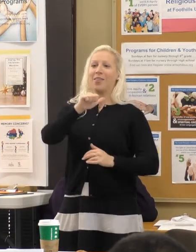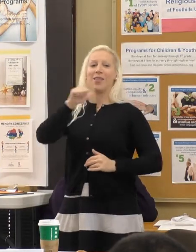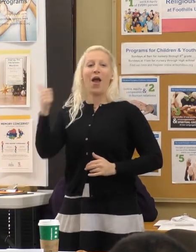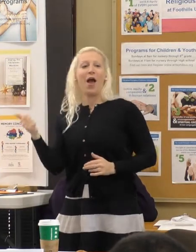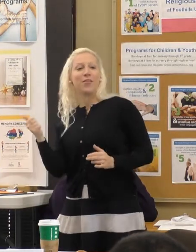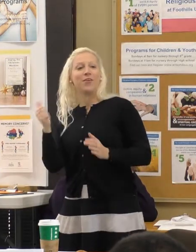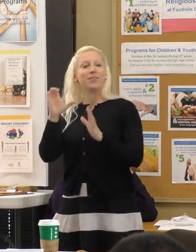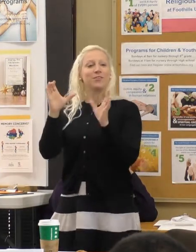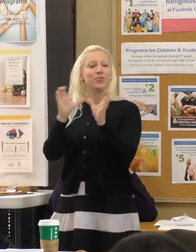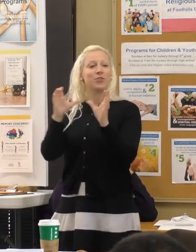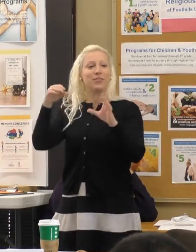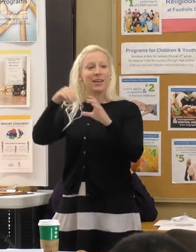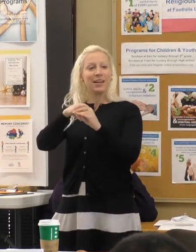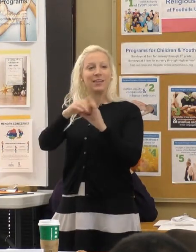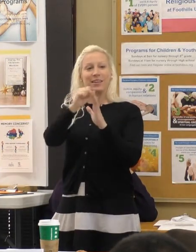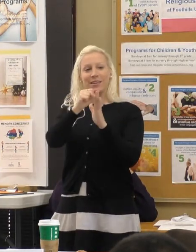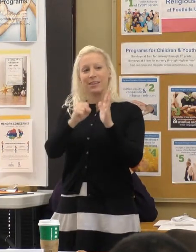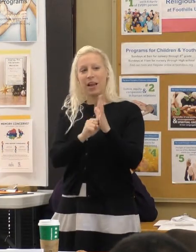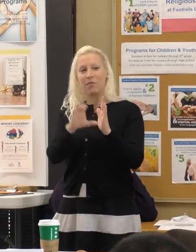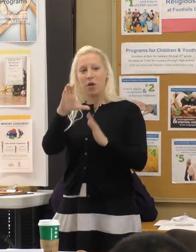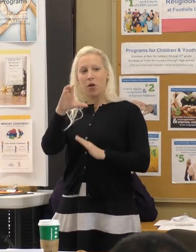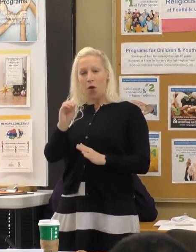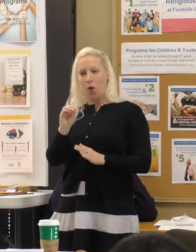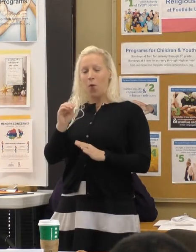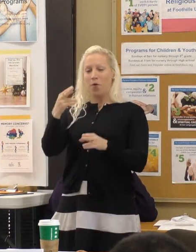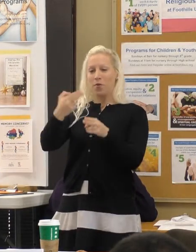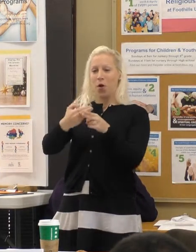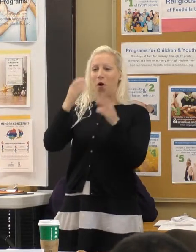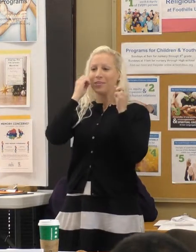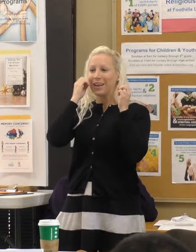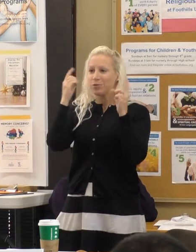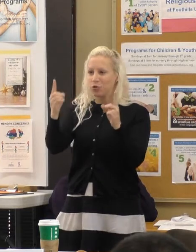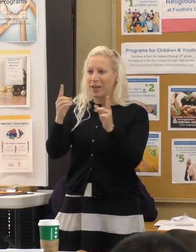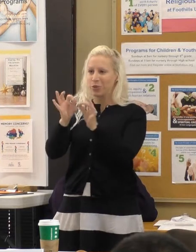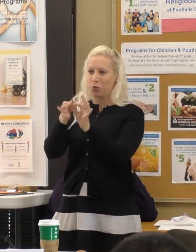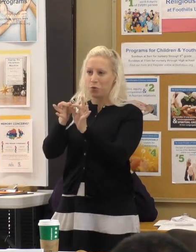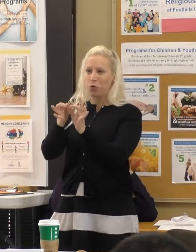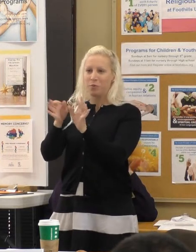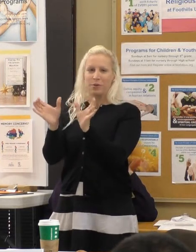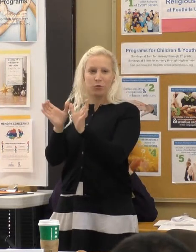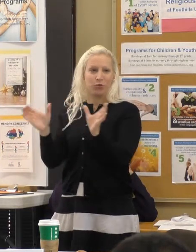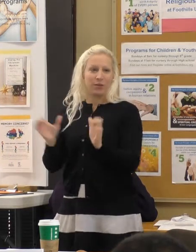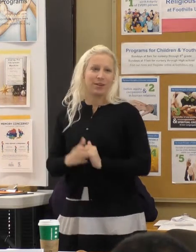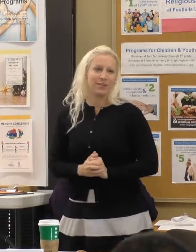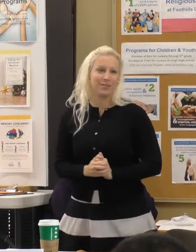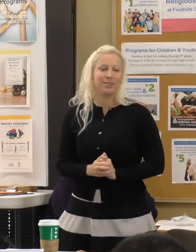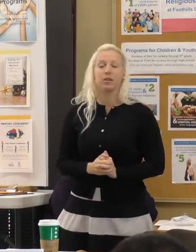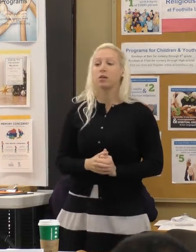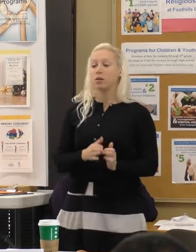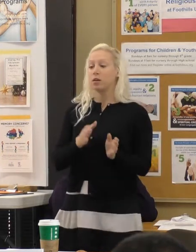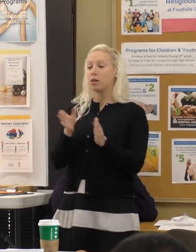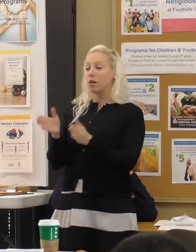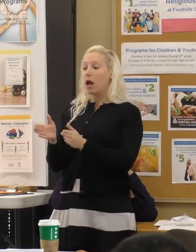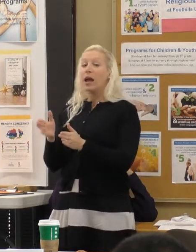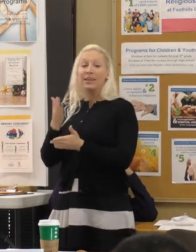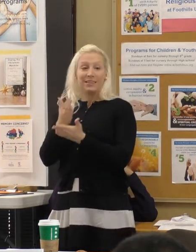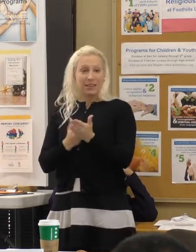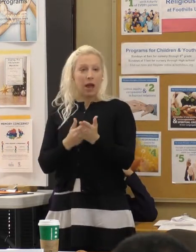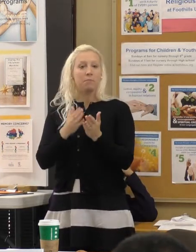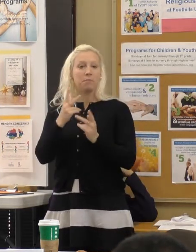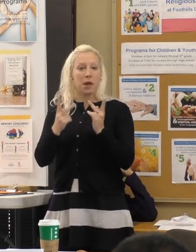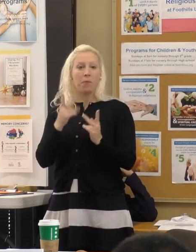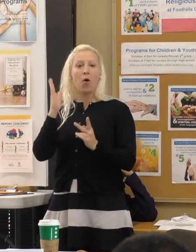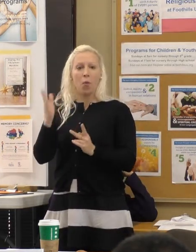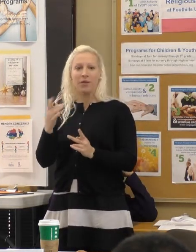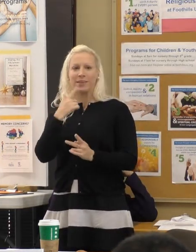And the reason you want to ask for that card and see that card is that it will show their certification. You may find that you're in a state where